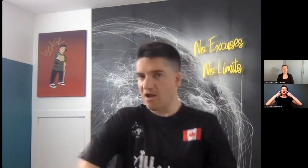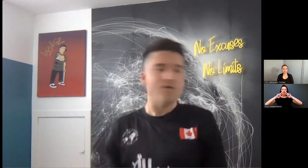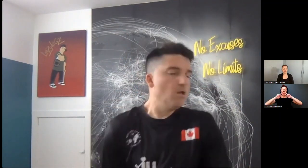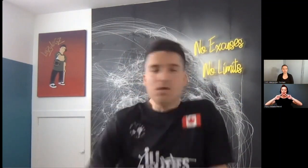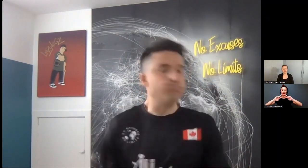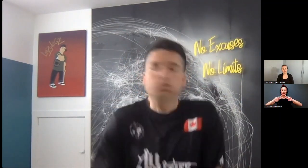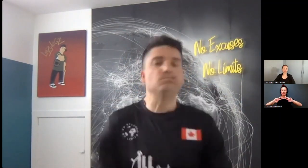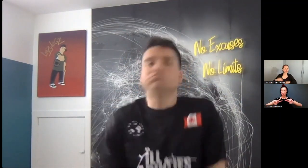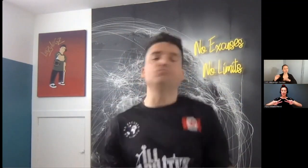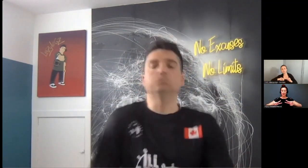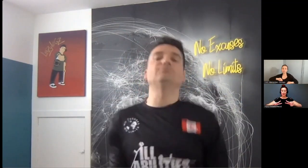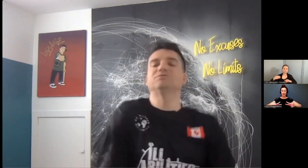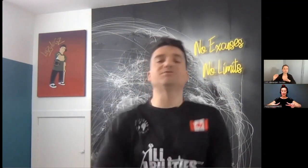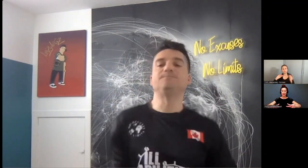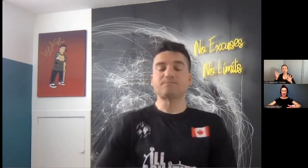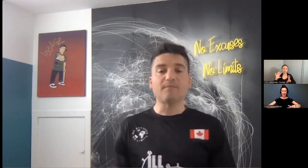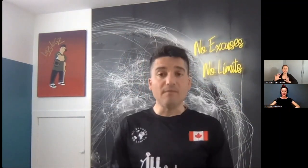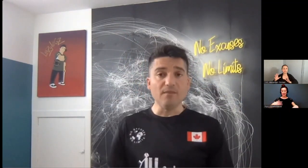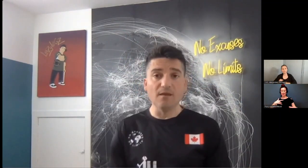Just shake it off.